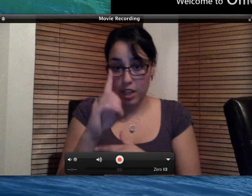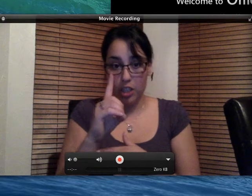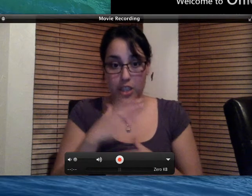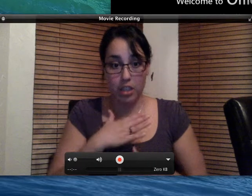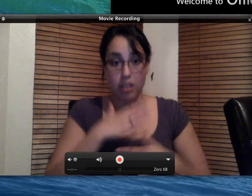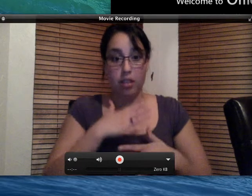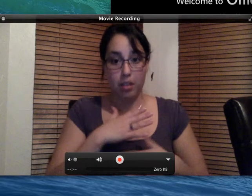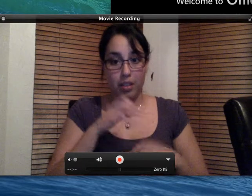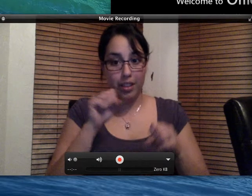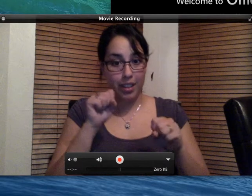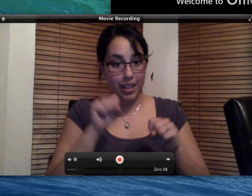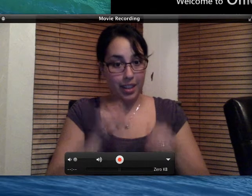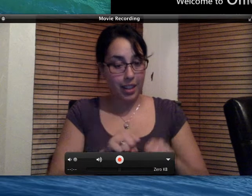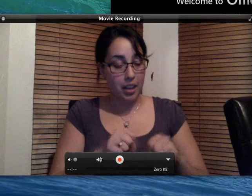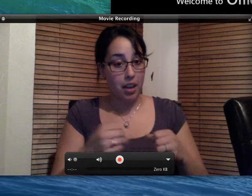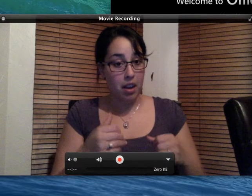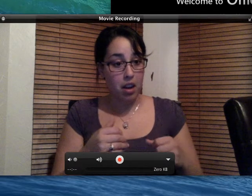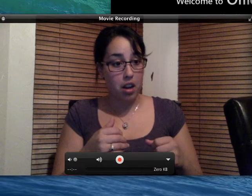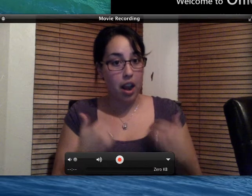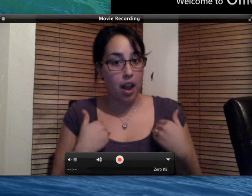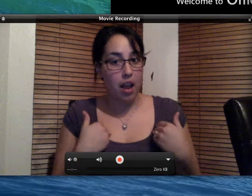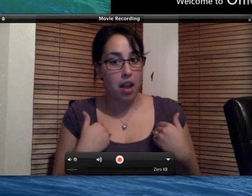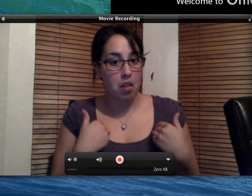married, single, unattached hiccuper.